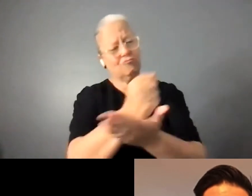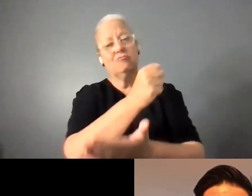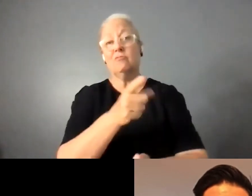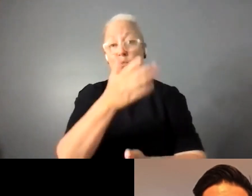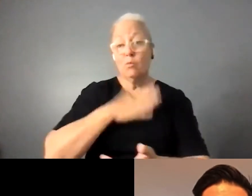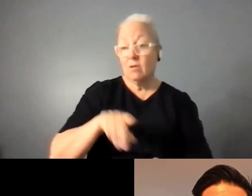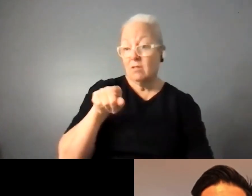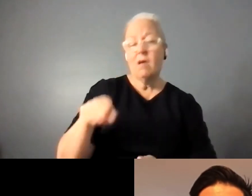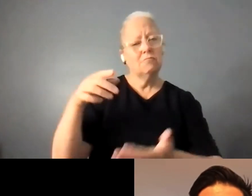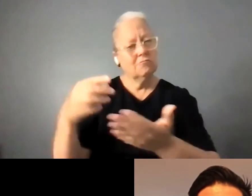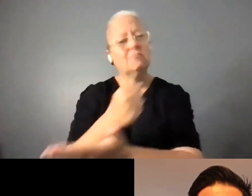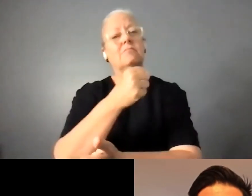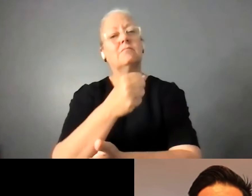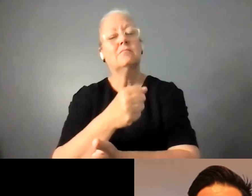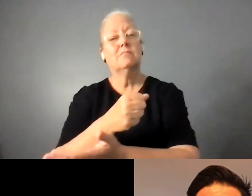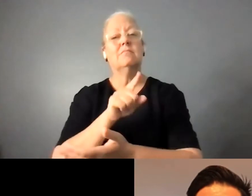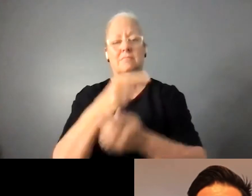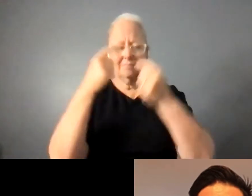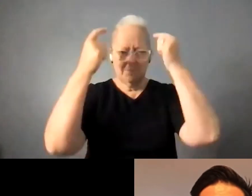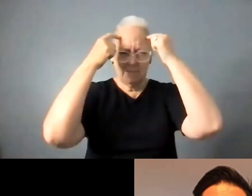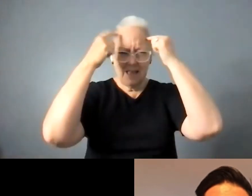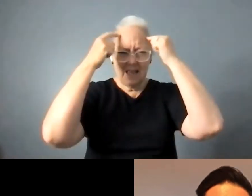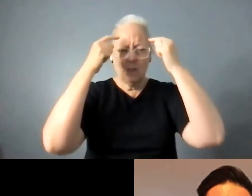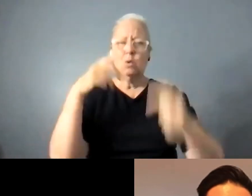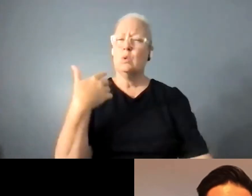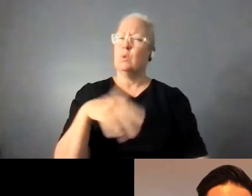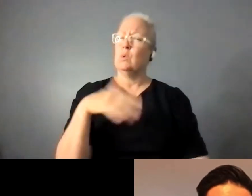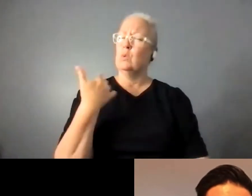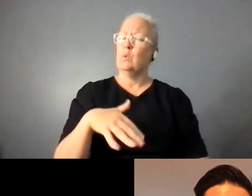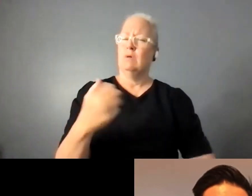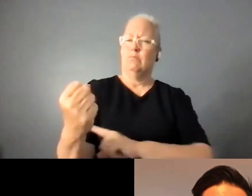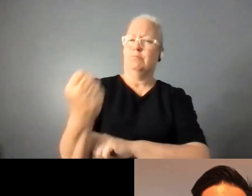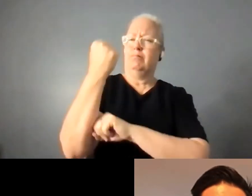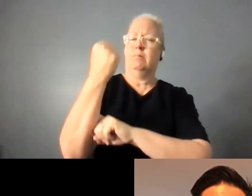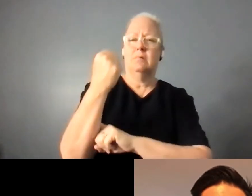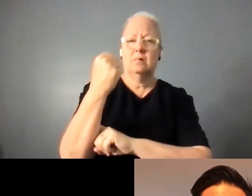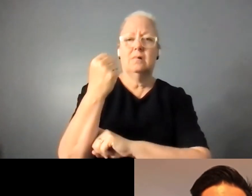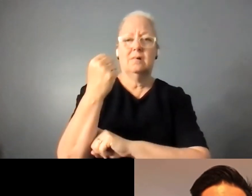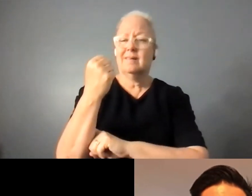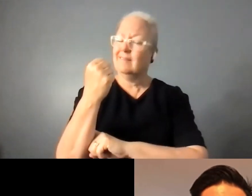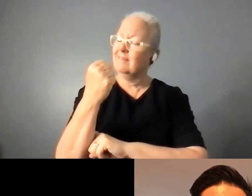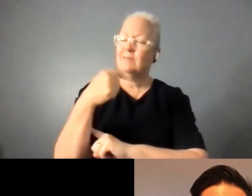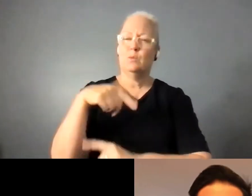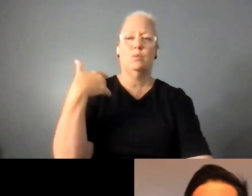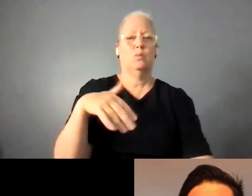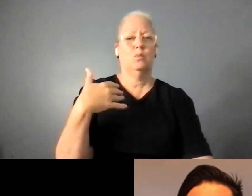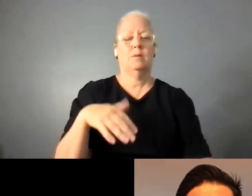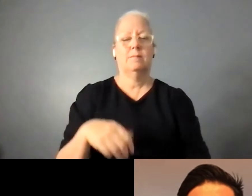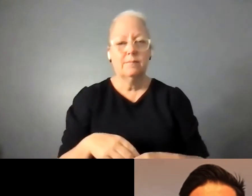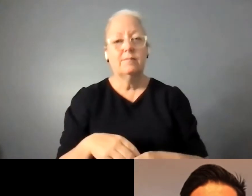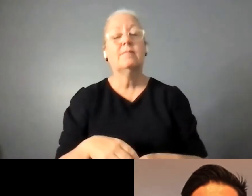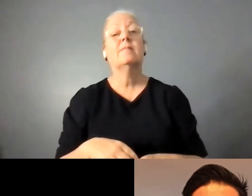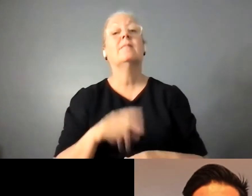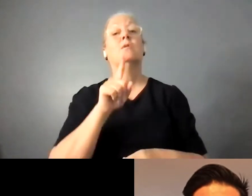strong tool to create that. And then the outsiders, when we go